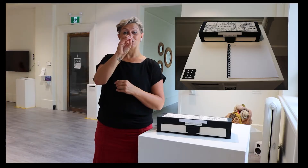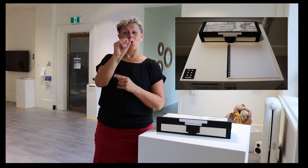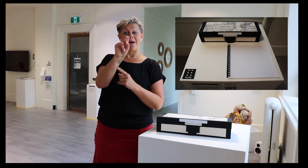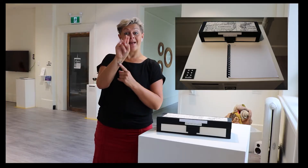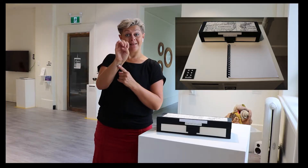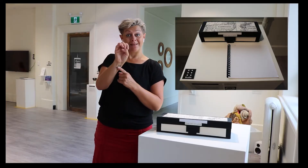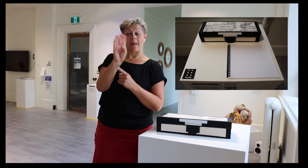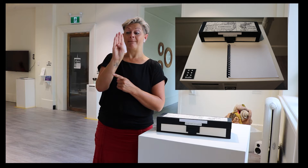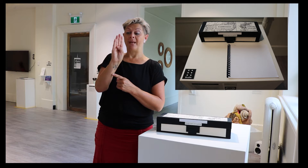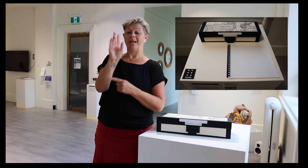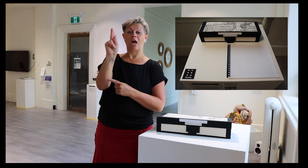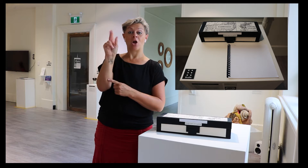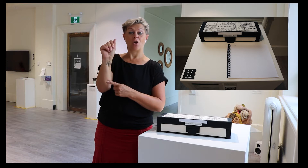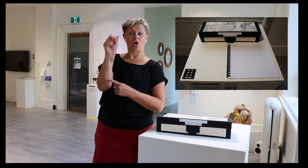Joanne B Kaar.